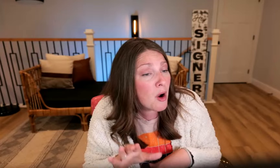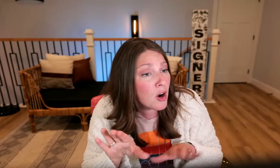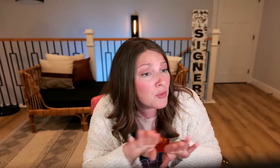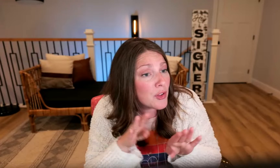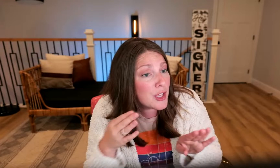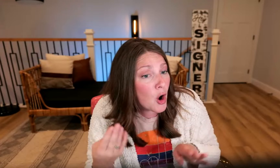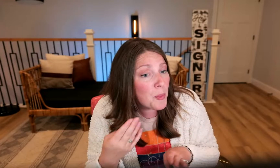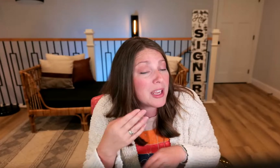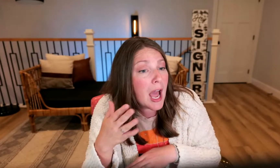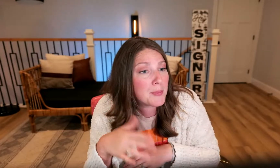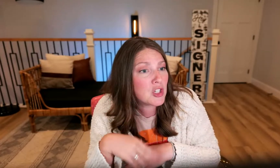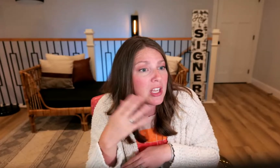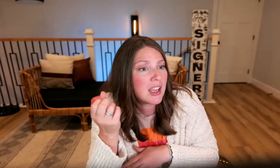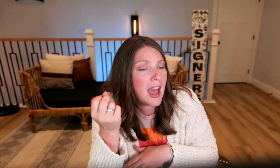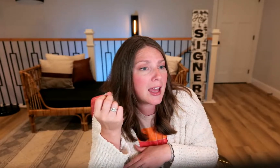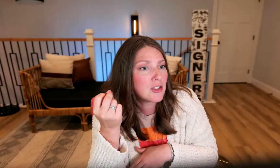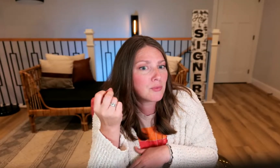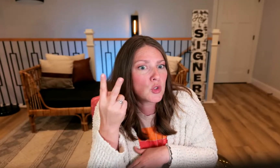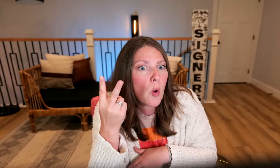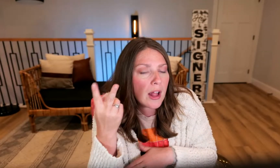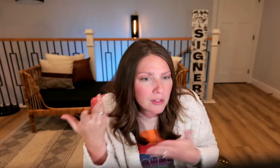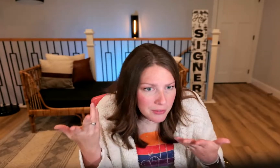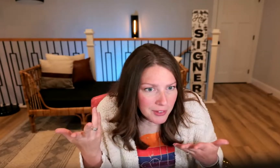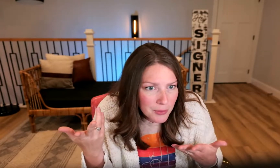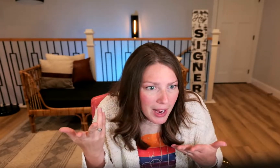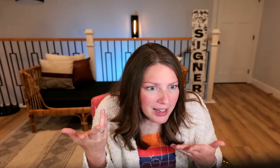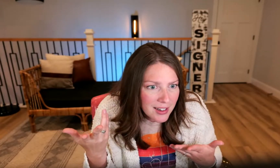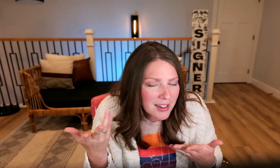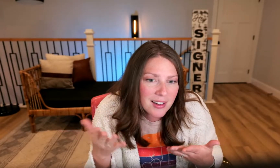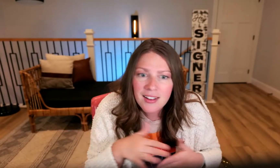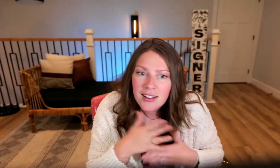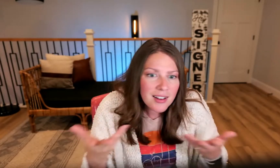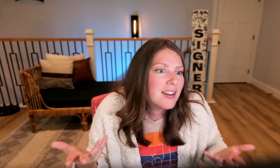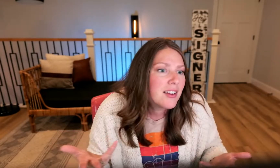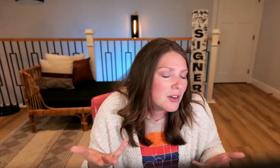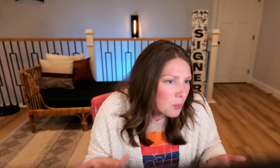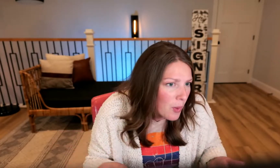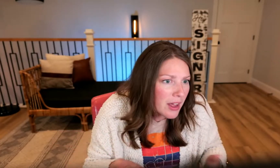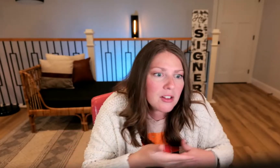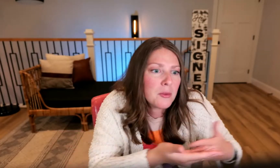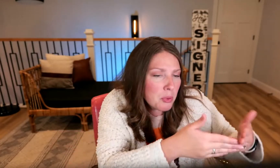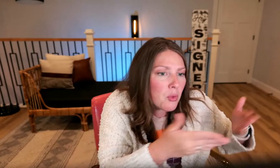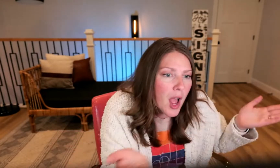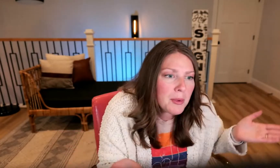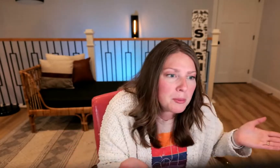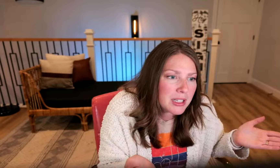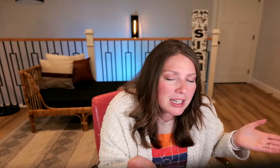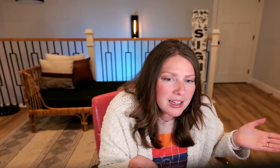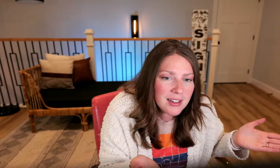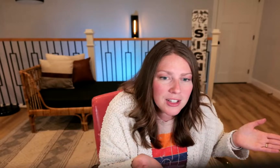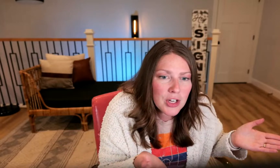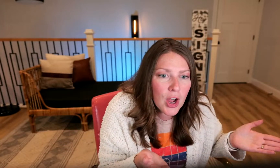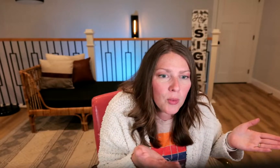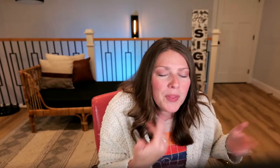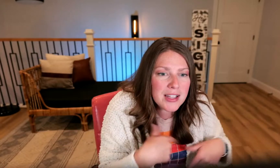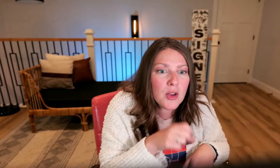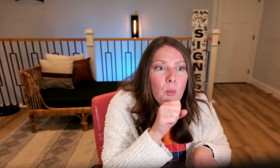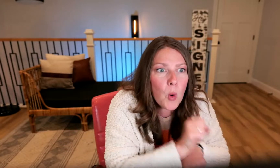tomorrow for the open captioning at 12, right? Well, probably, you know, that's a